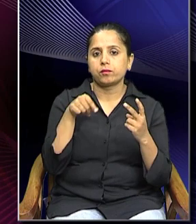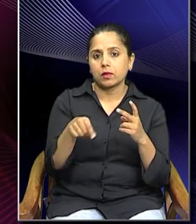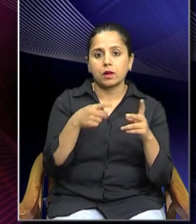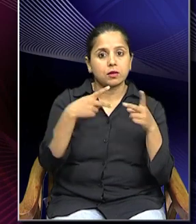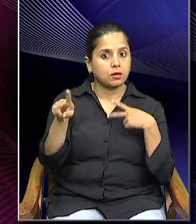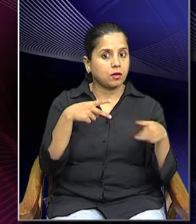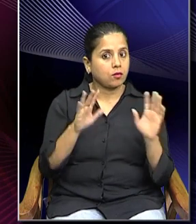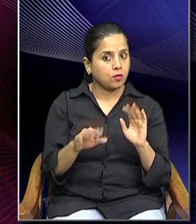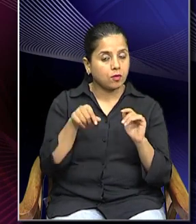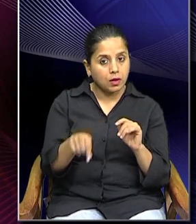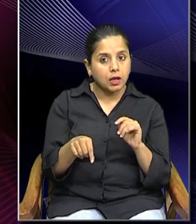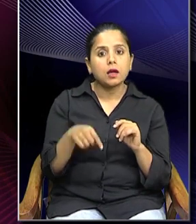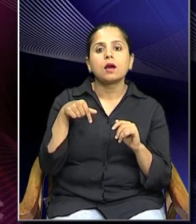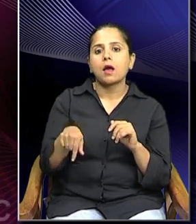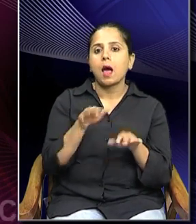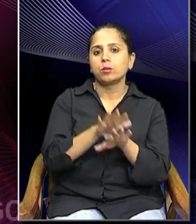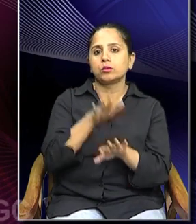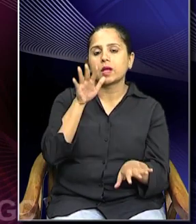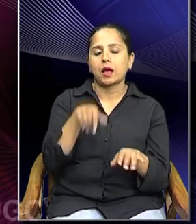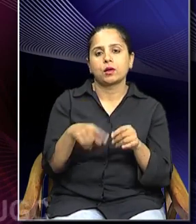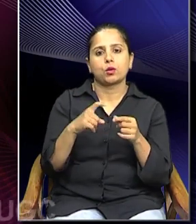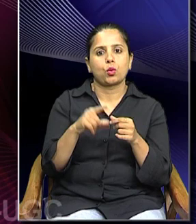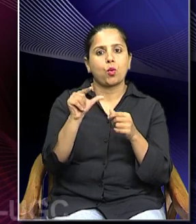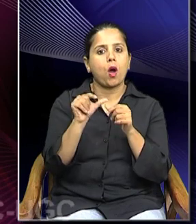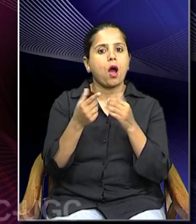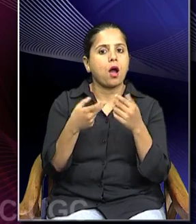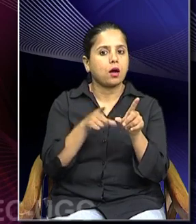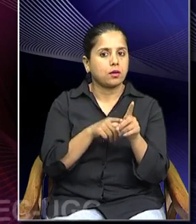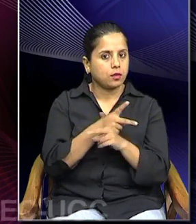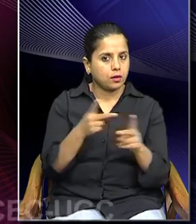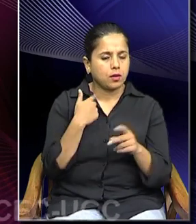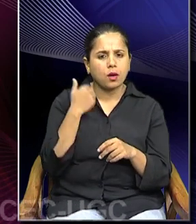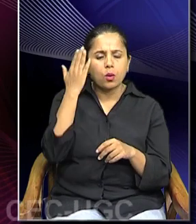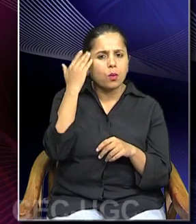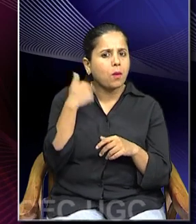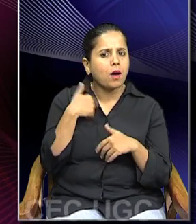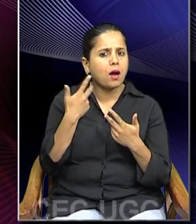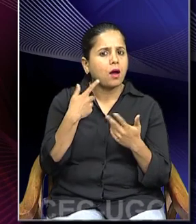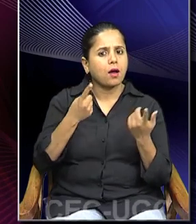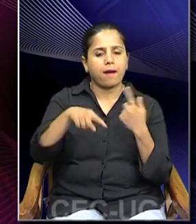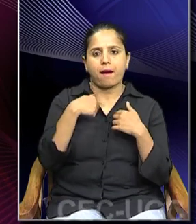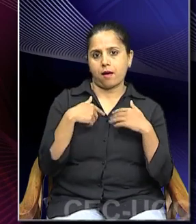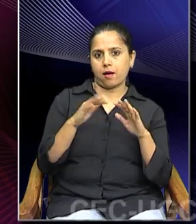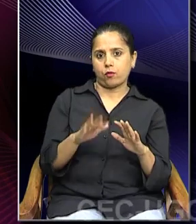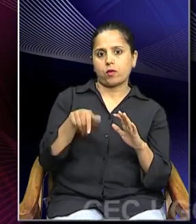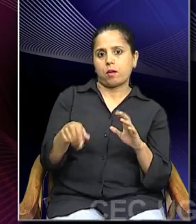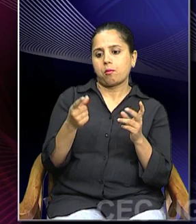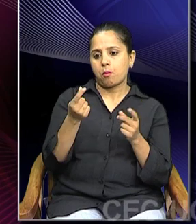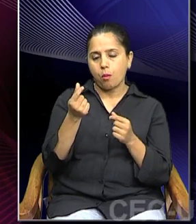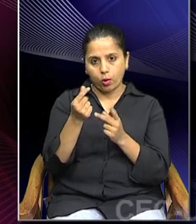distinction into an abstract quantity. So, we see why do we kind of have a